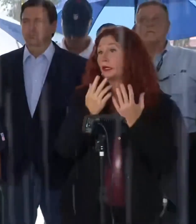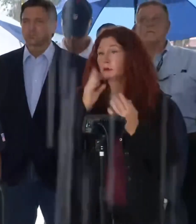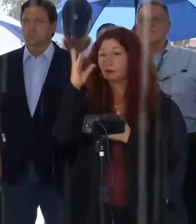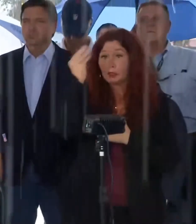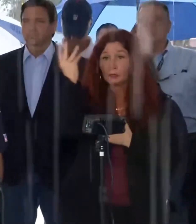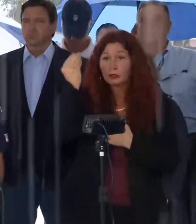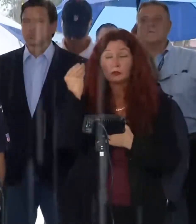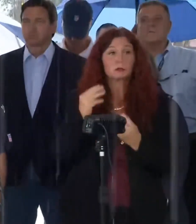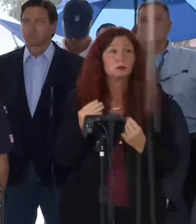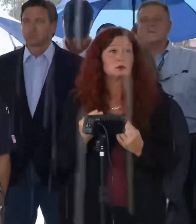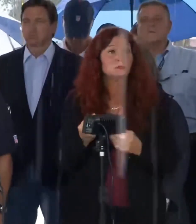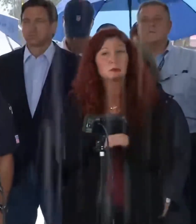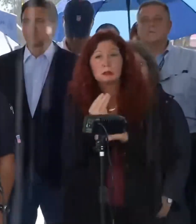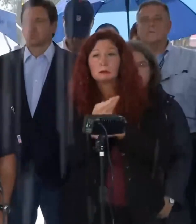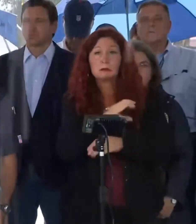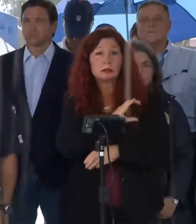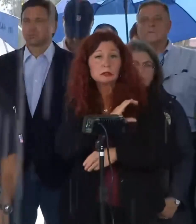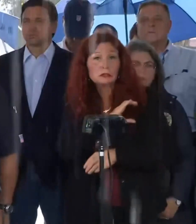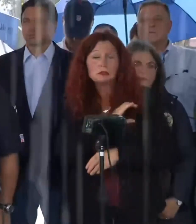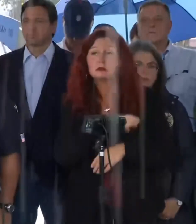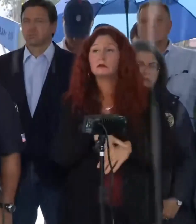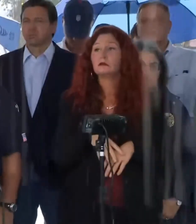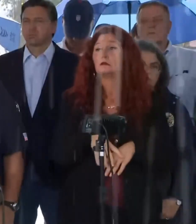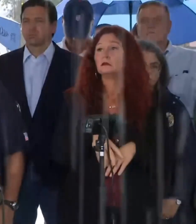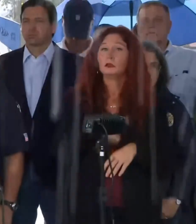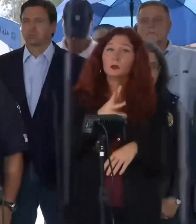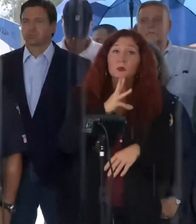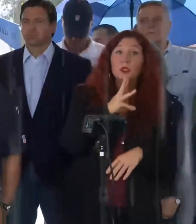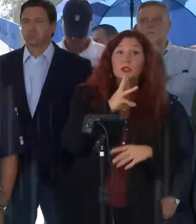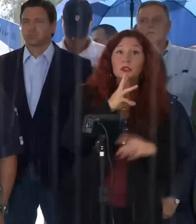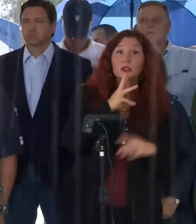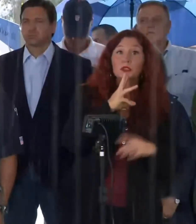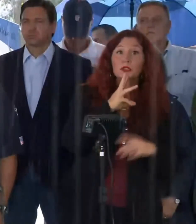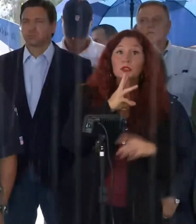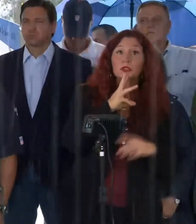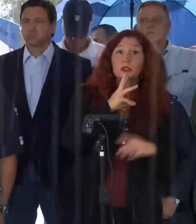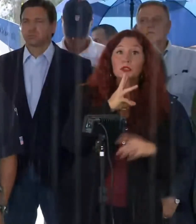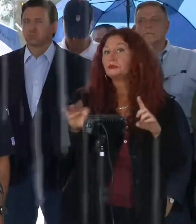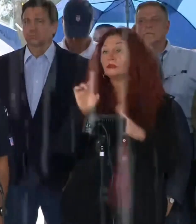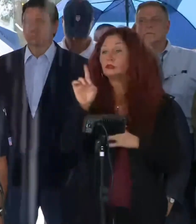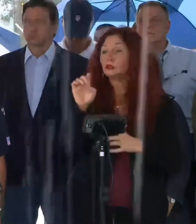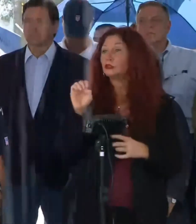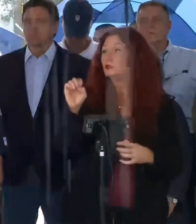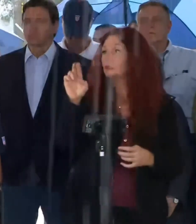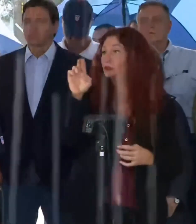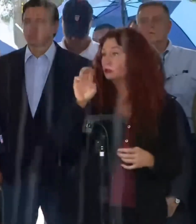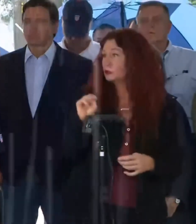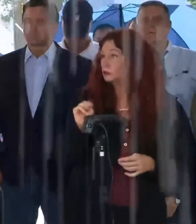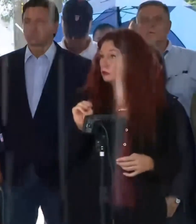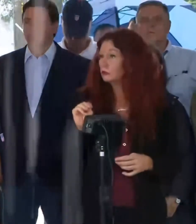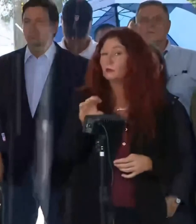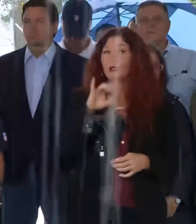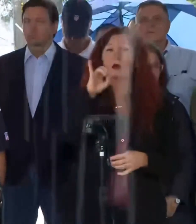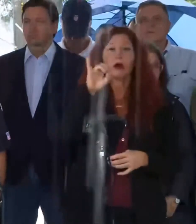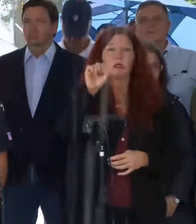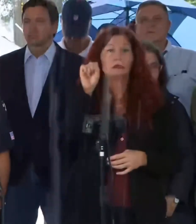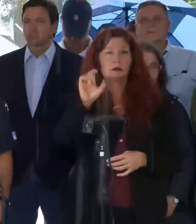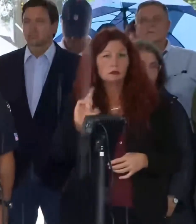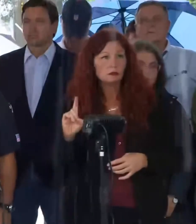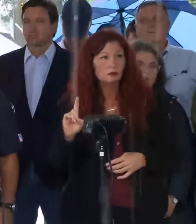Miami-Dade Police Department, Water and Sewer, Durham, ISD, County Attorney's